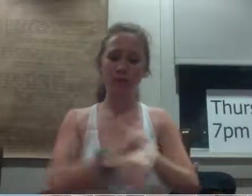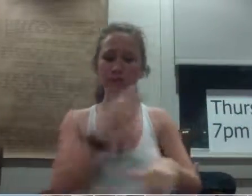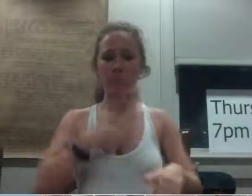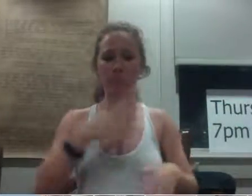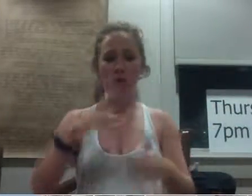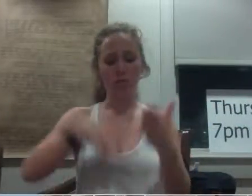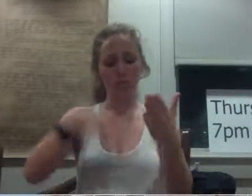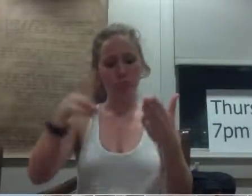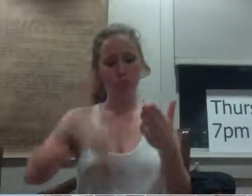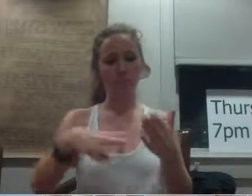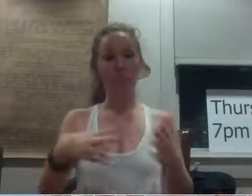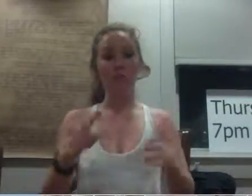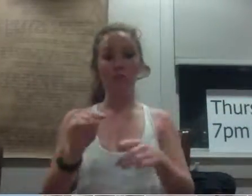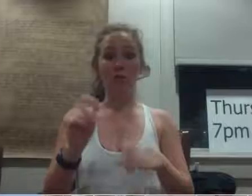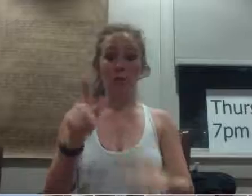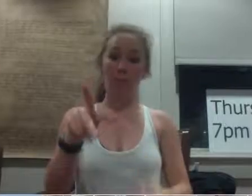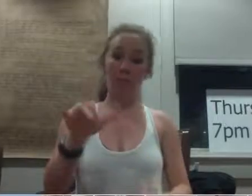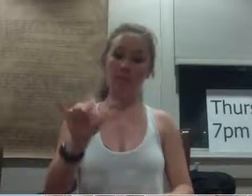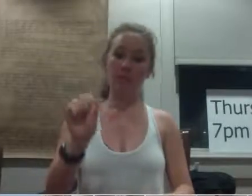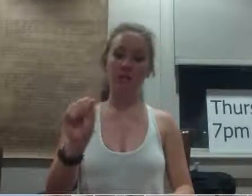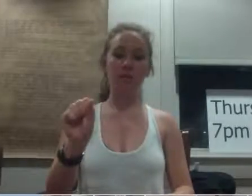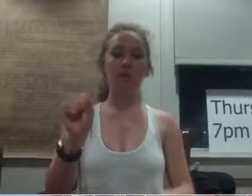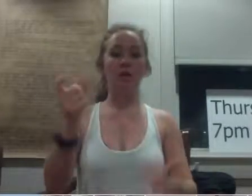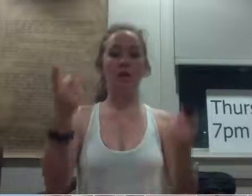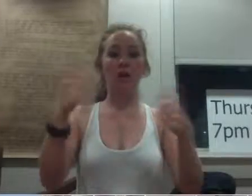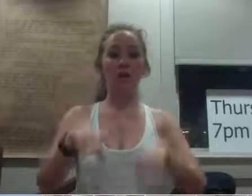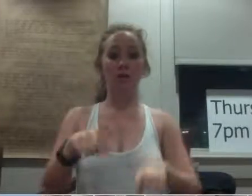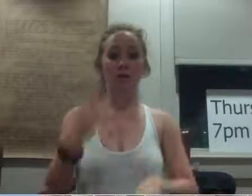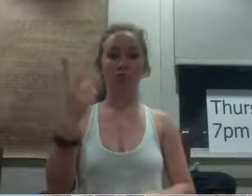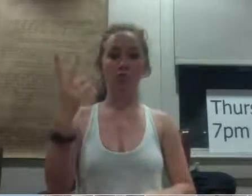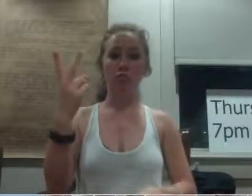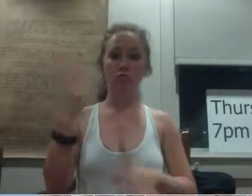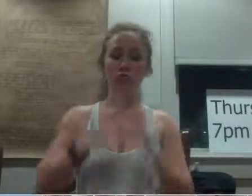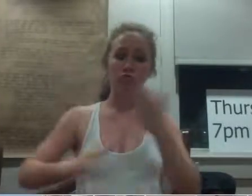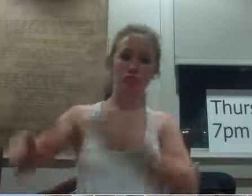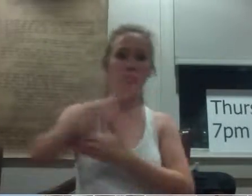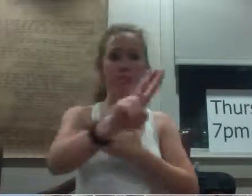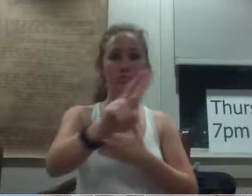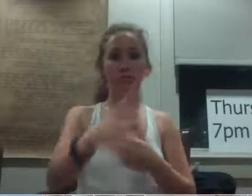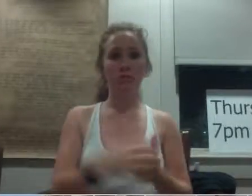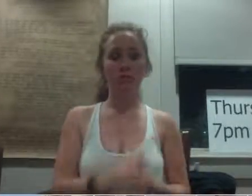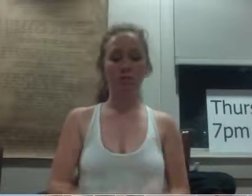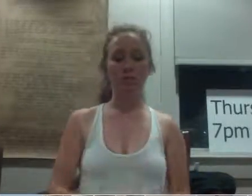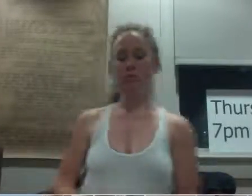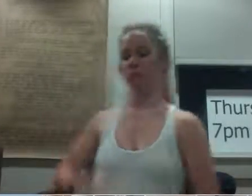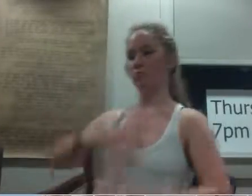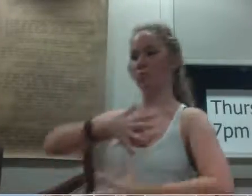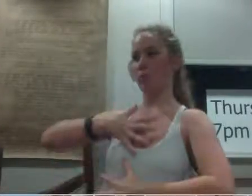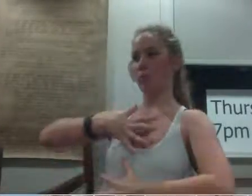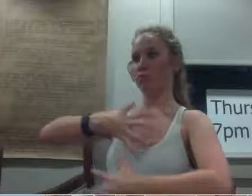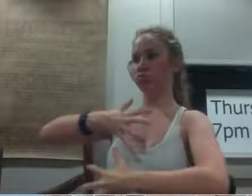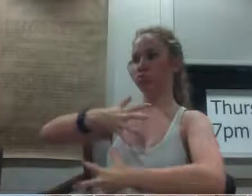Now, let's go back to my lines. I need to practice. The play's happening in 2 weeks from now.